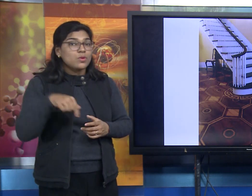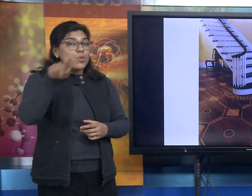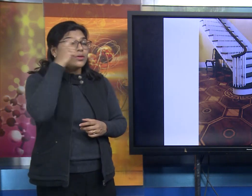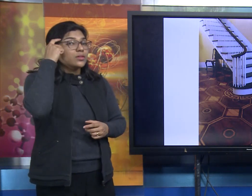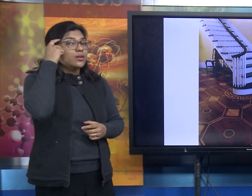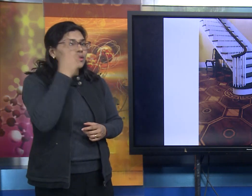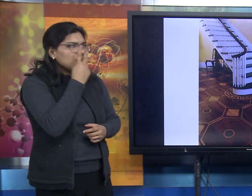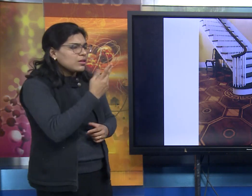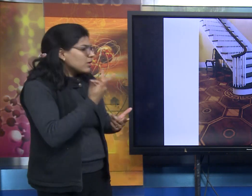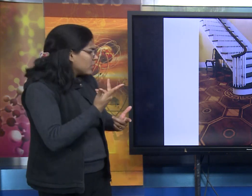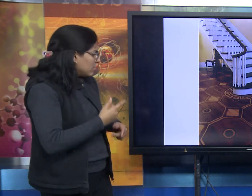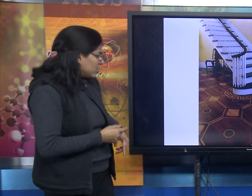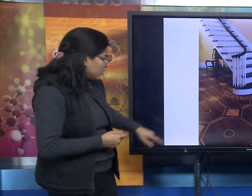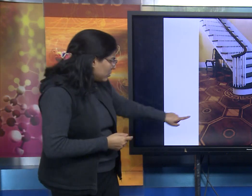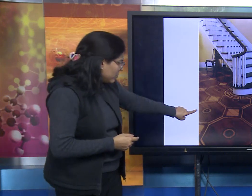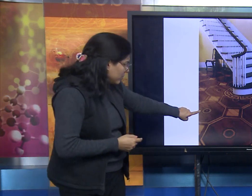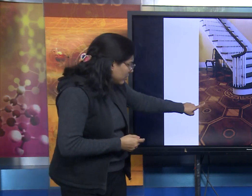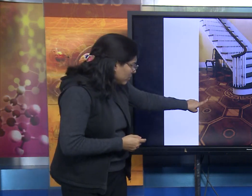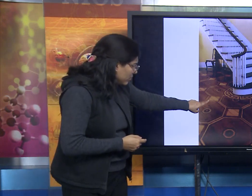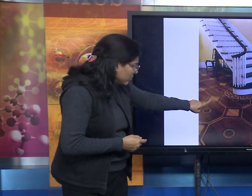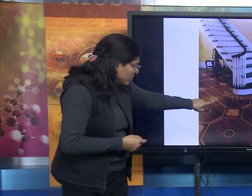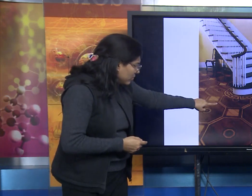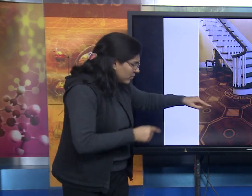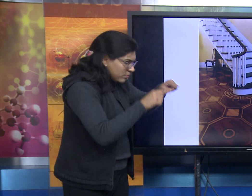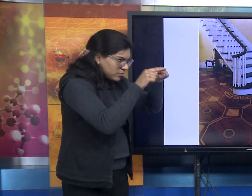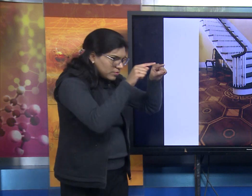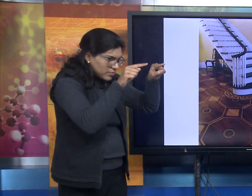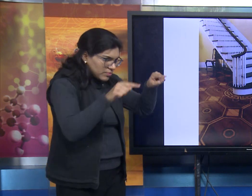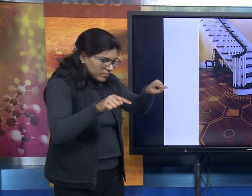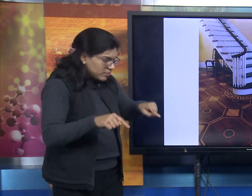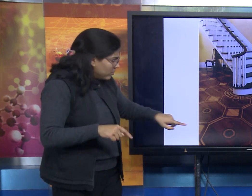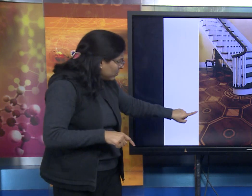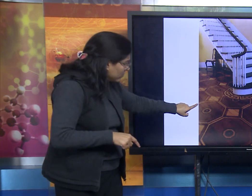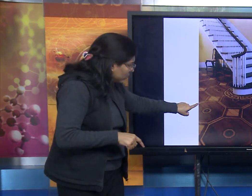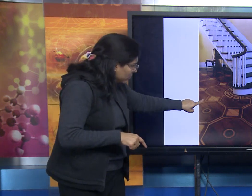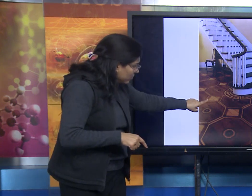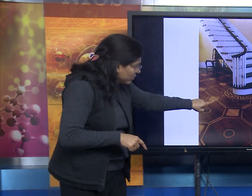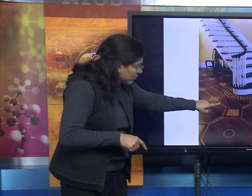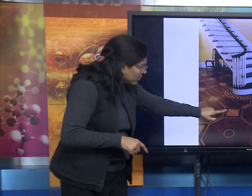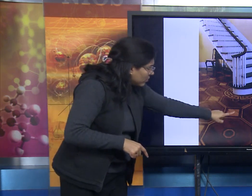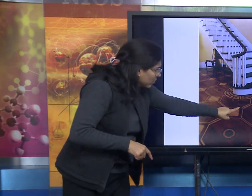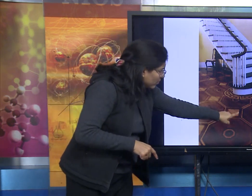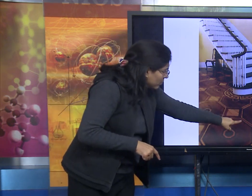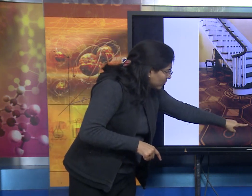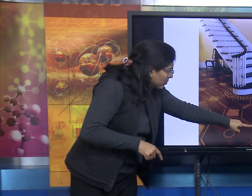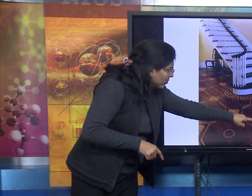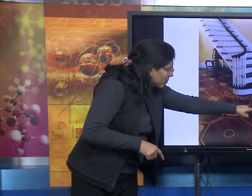floorings. So can you see any shapes here?